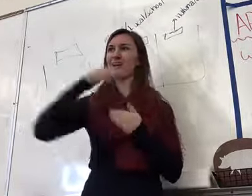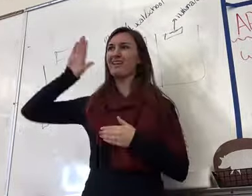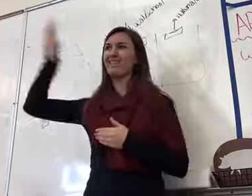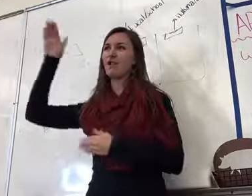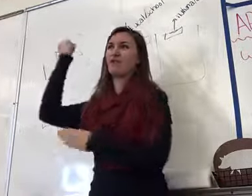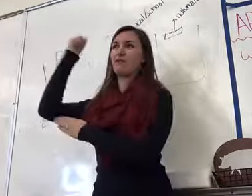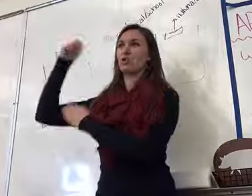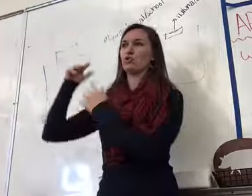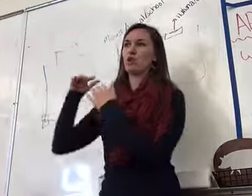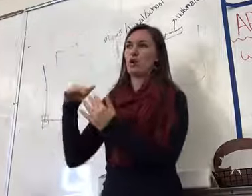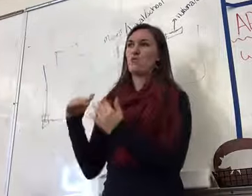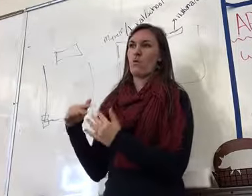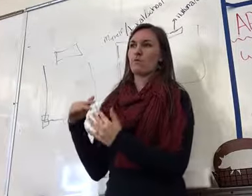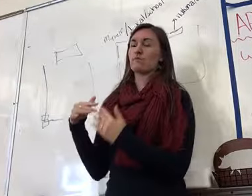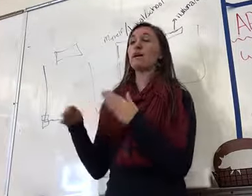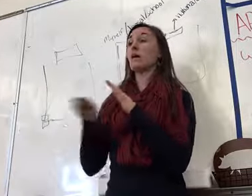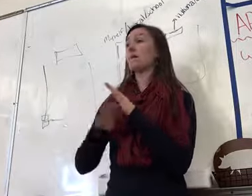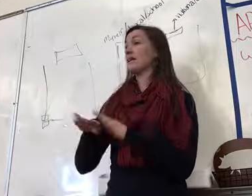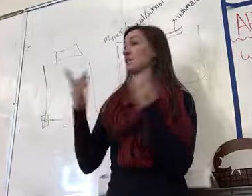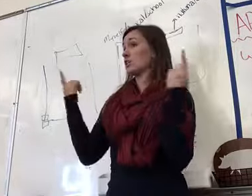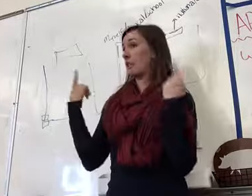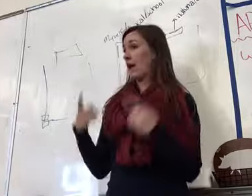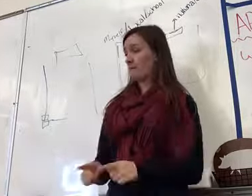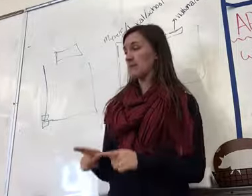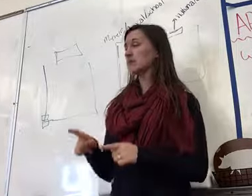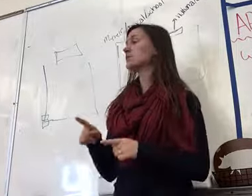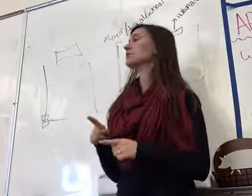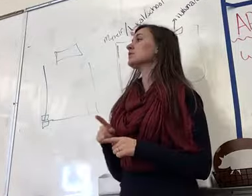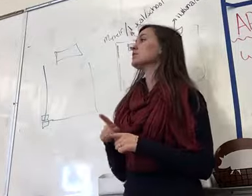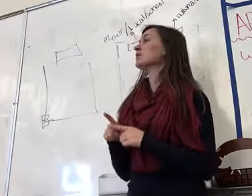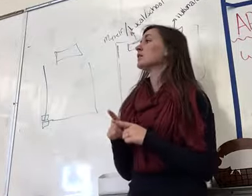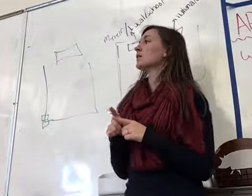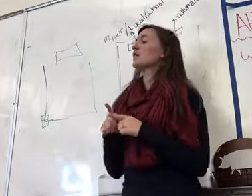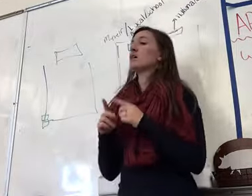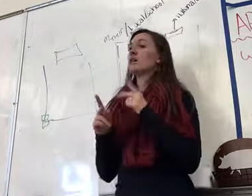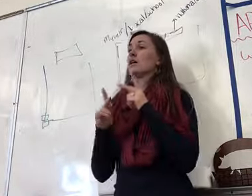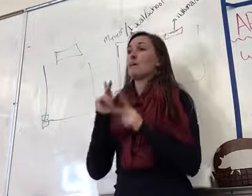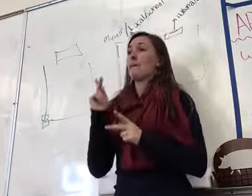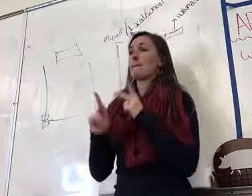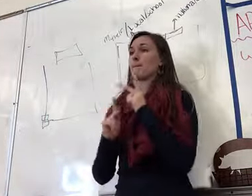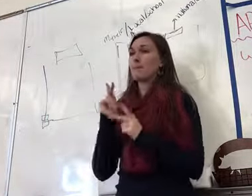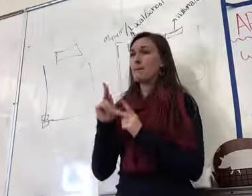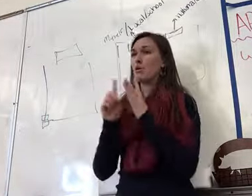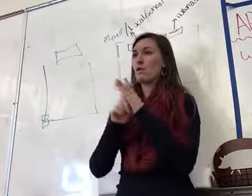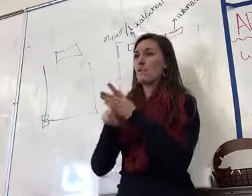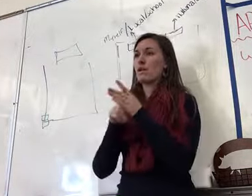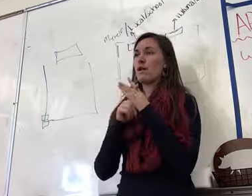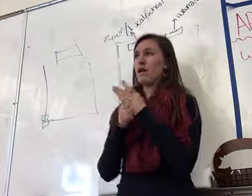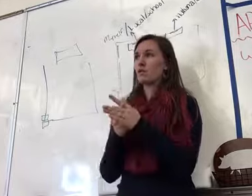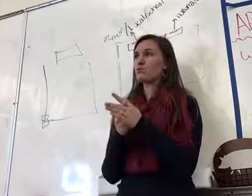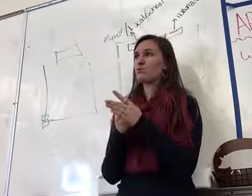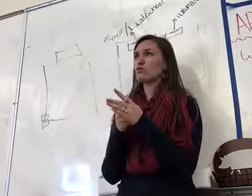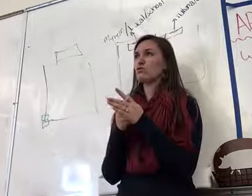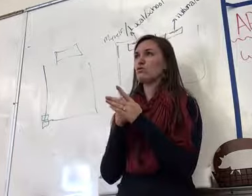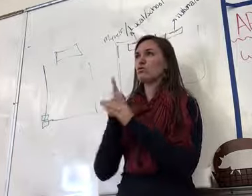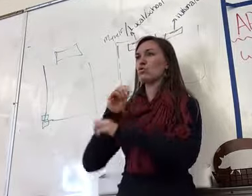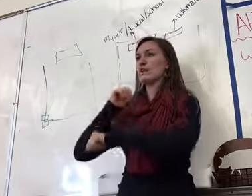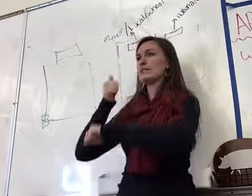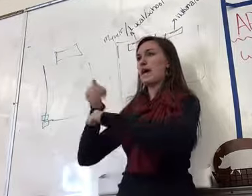what happens with this Citizen Genet affair is that people begin to create bribes. Supposedly this